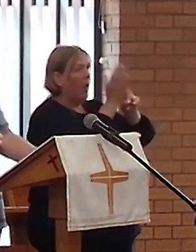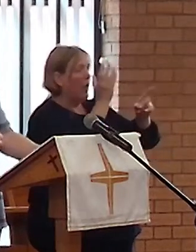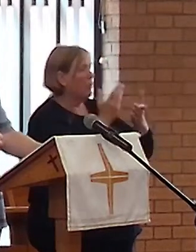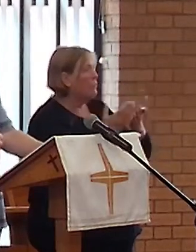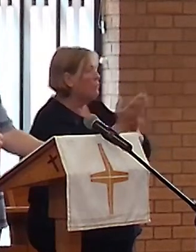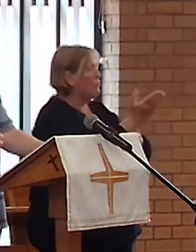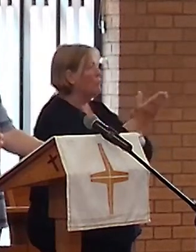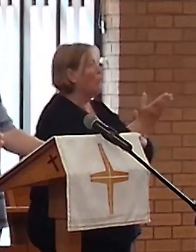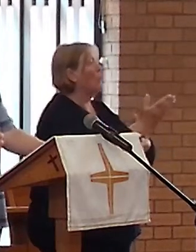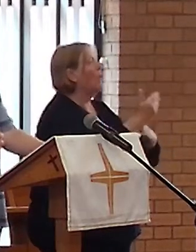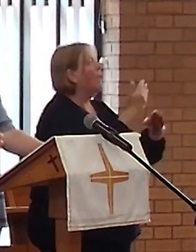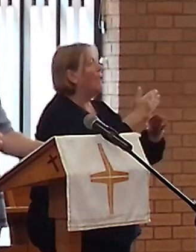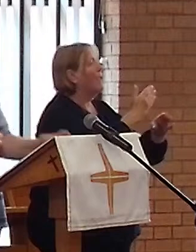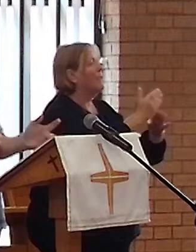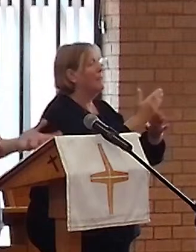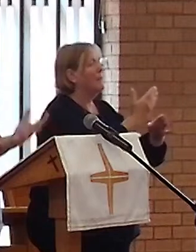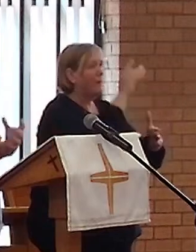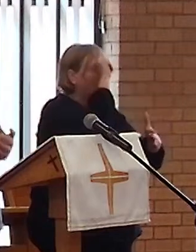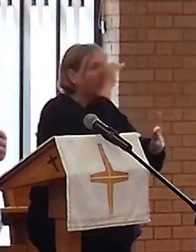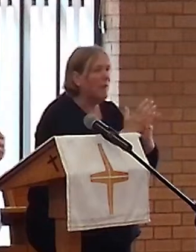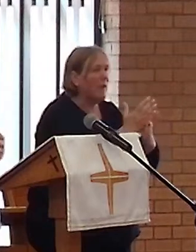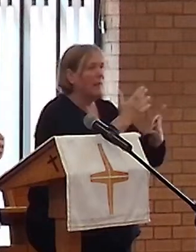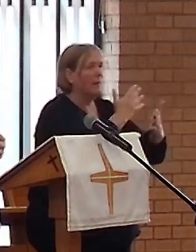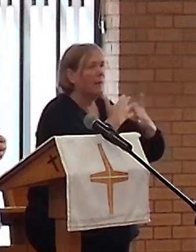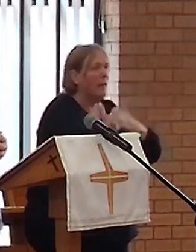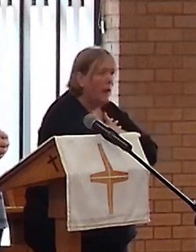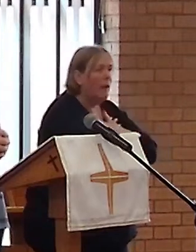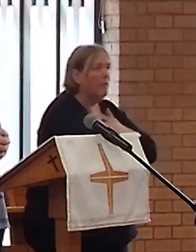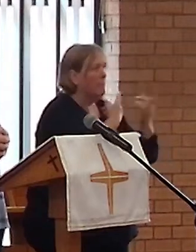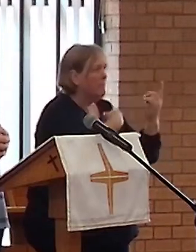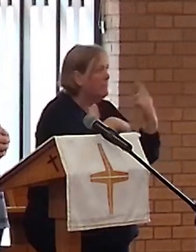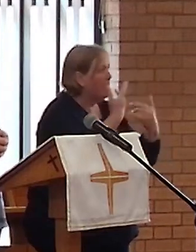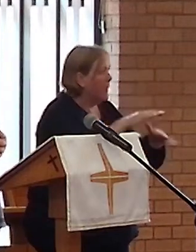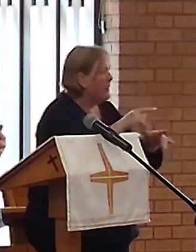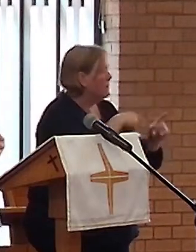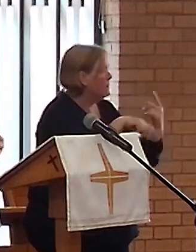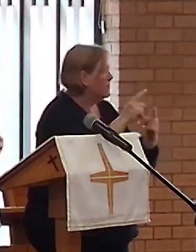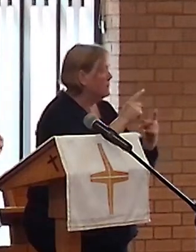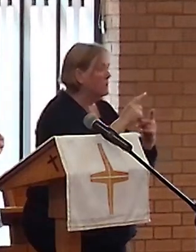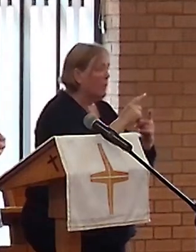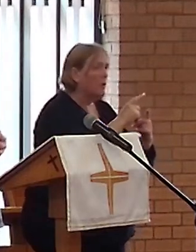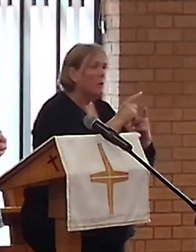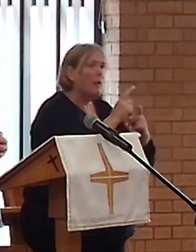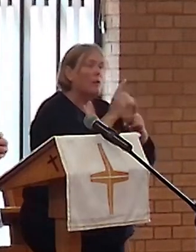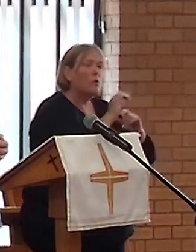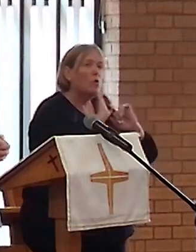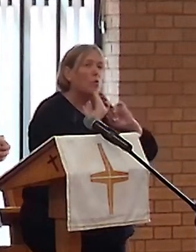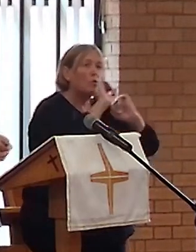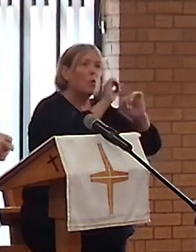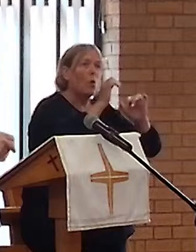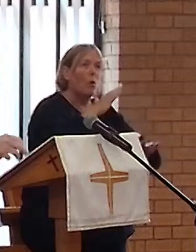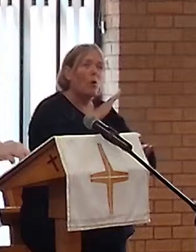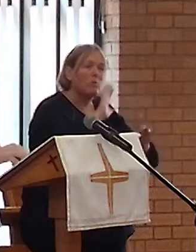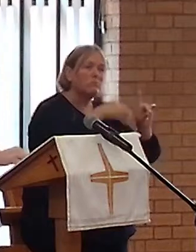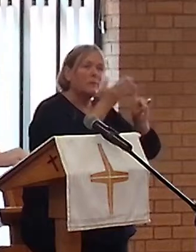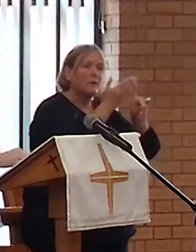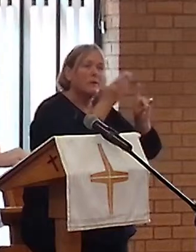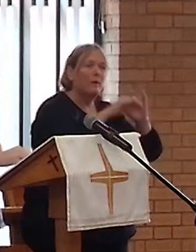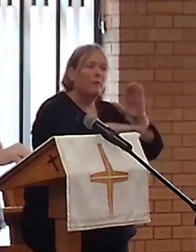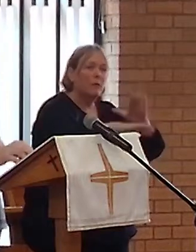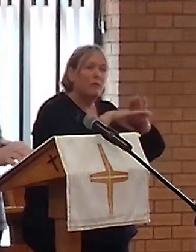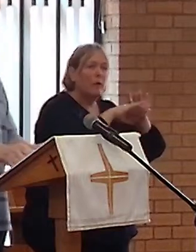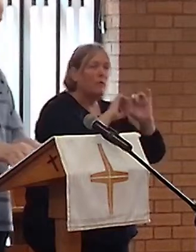faith. Fulfill in us all your purposes for your glory. Amen.